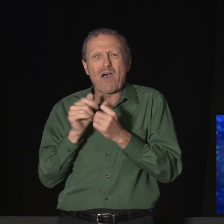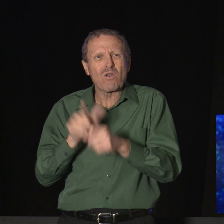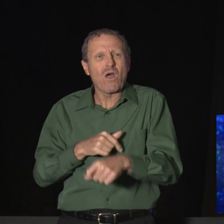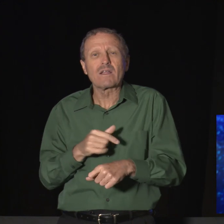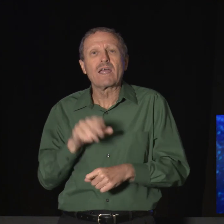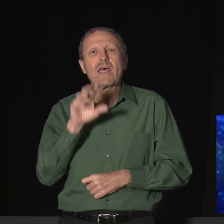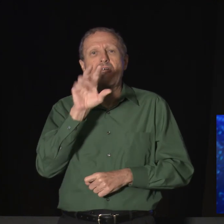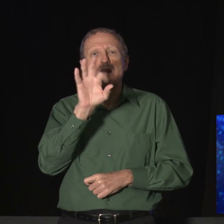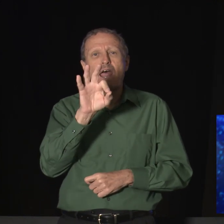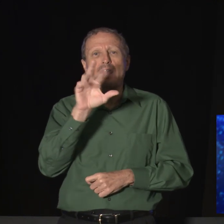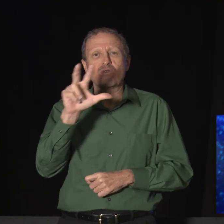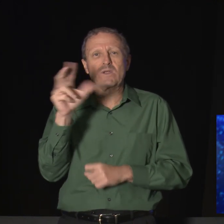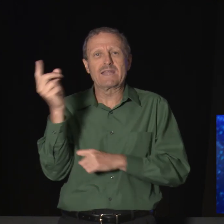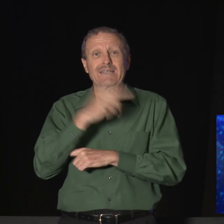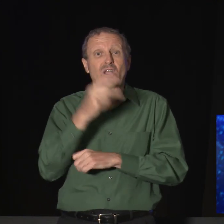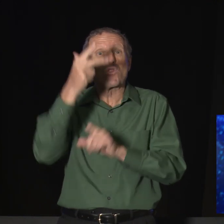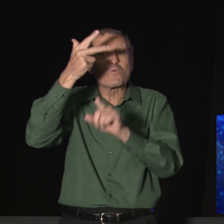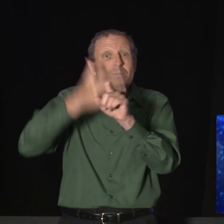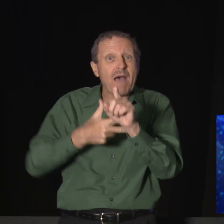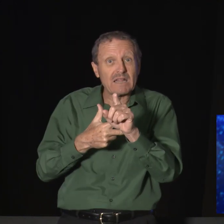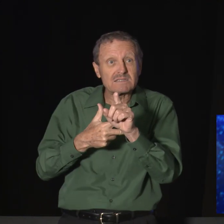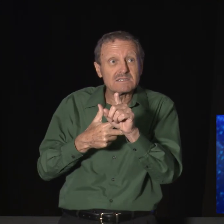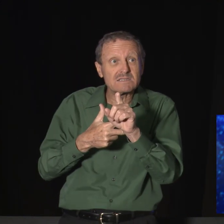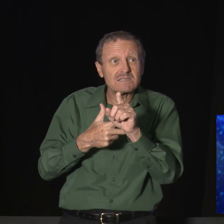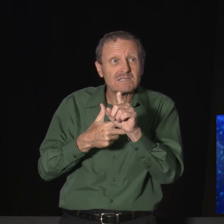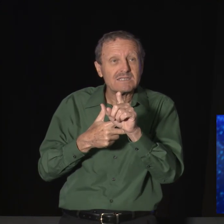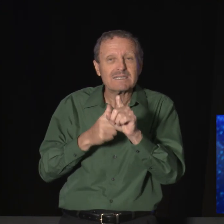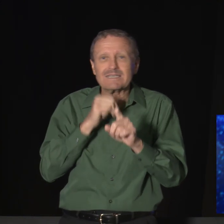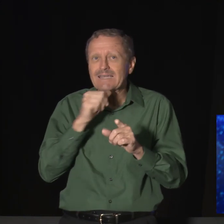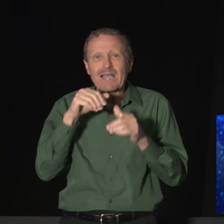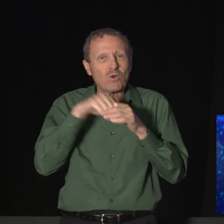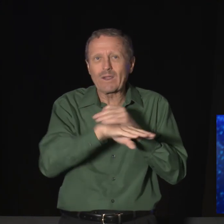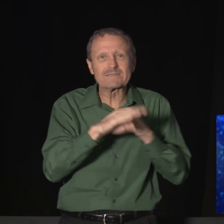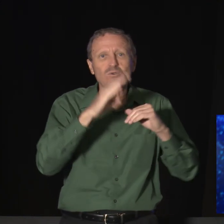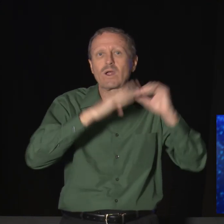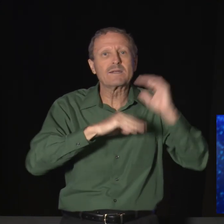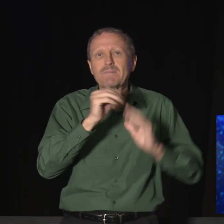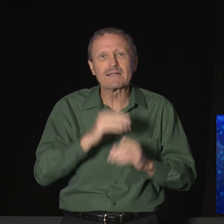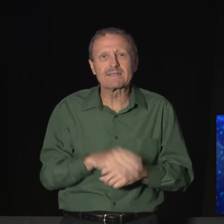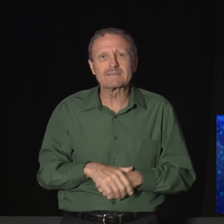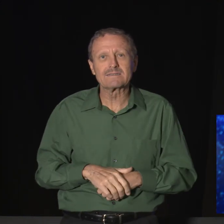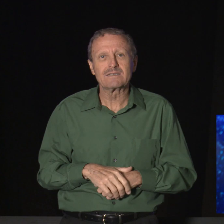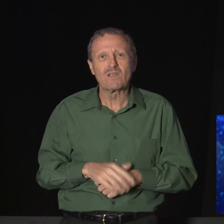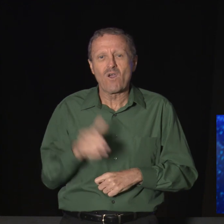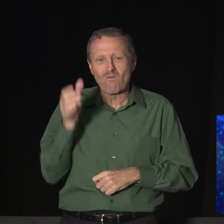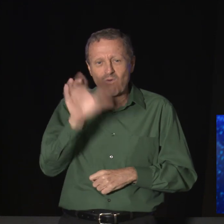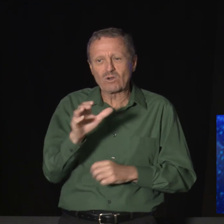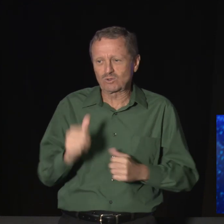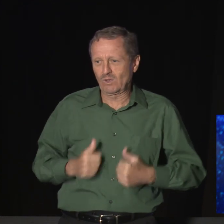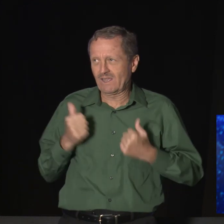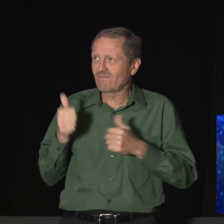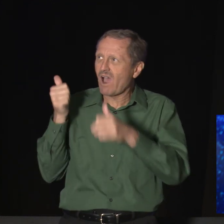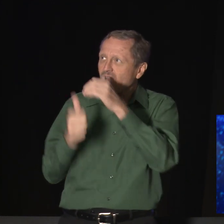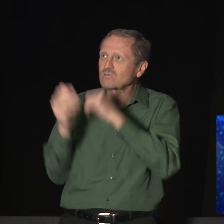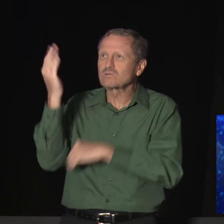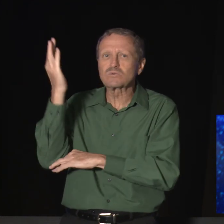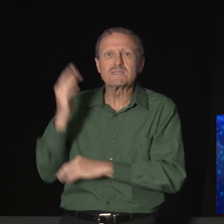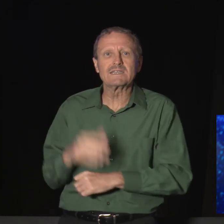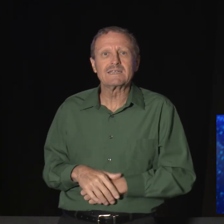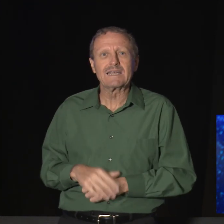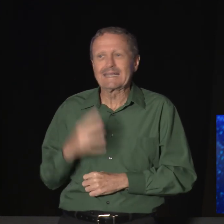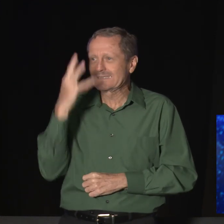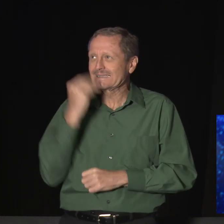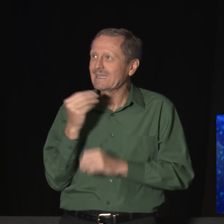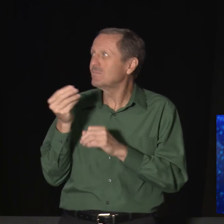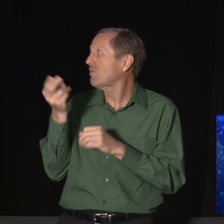outside? 93 days, 3 months. She didn't go inside a building. She was forced to live out underneath a tree,